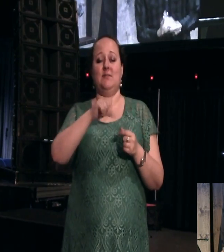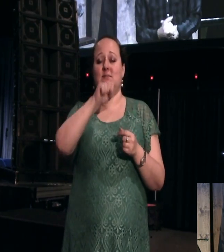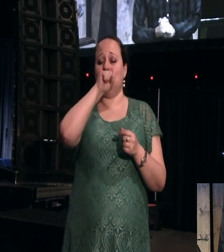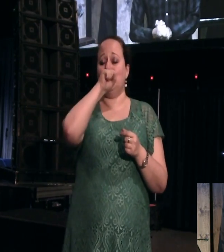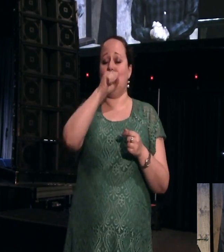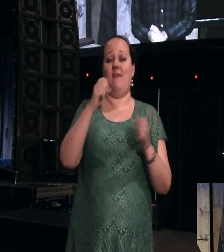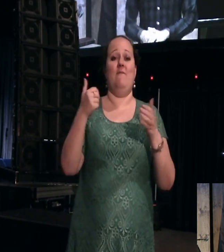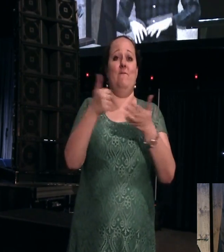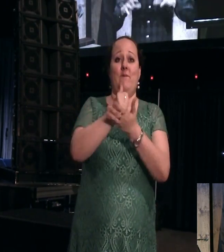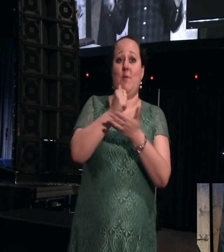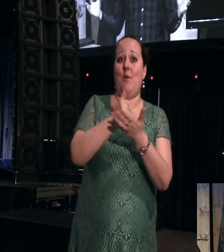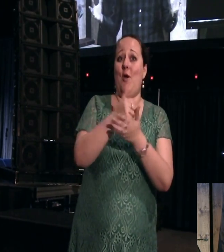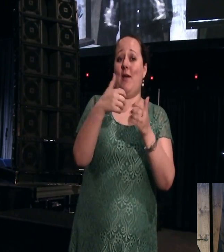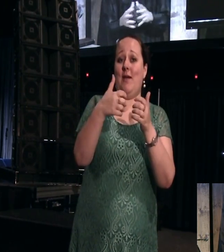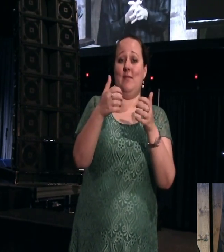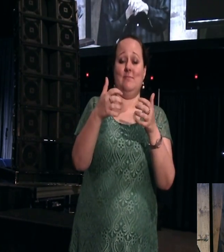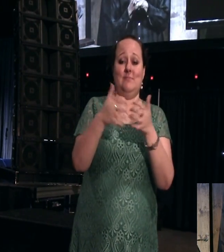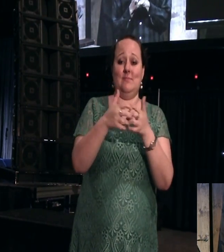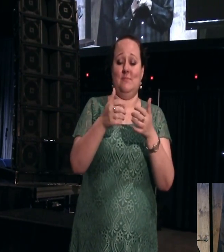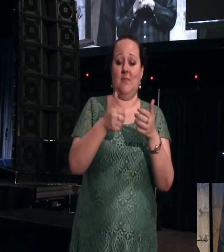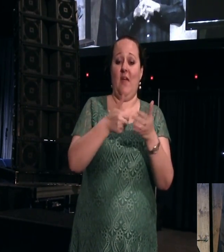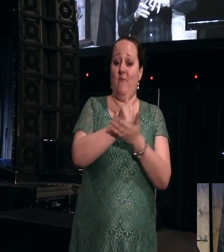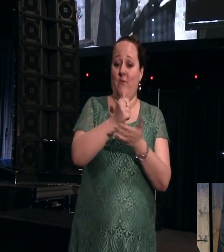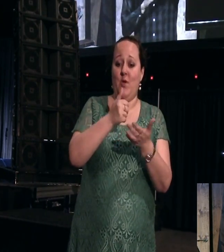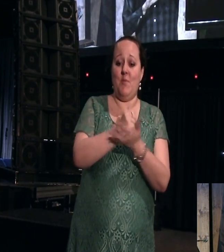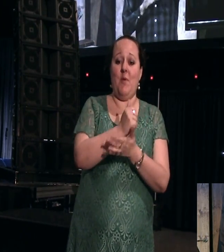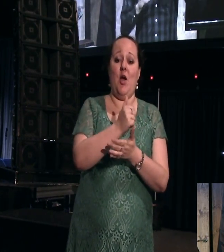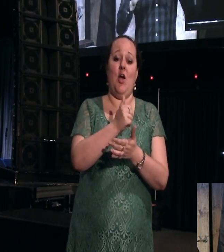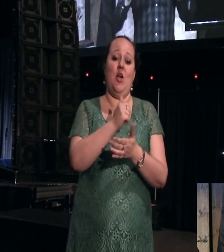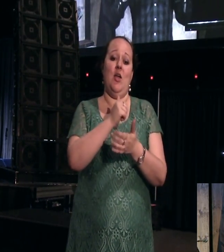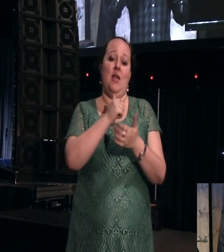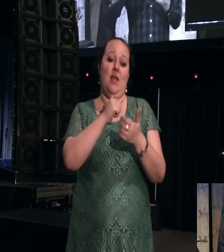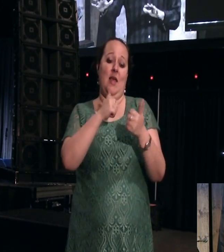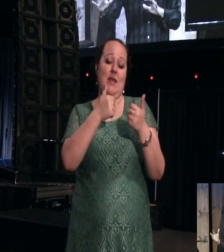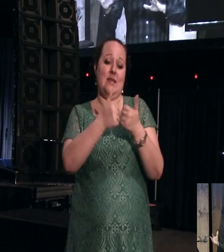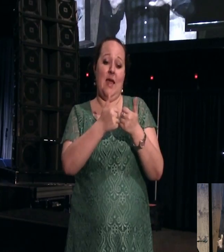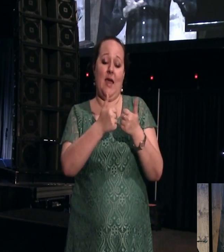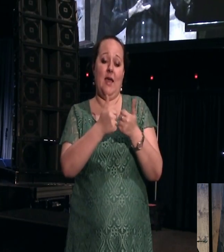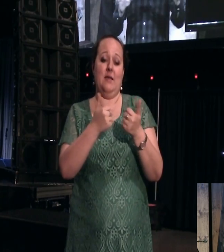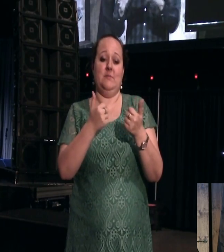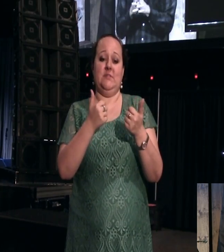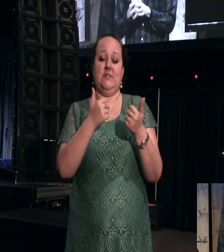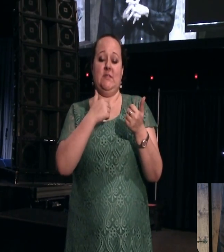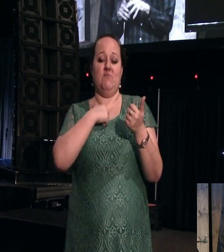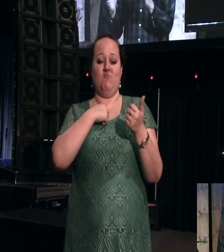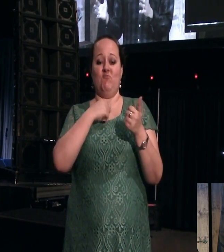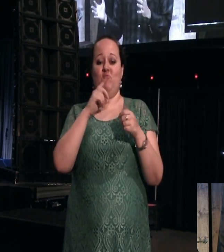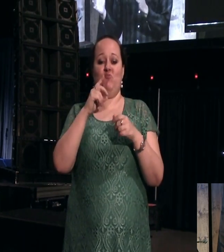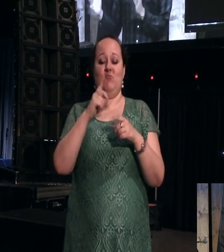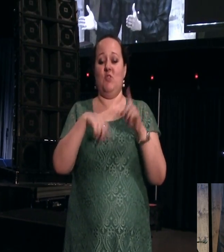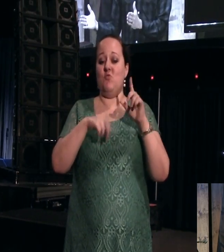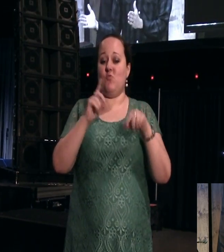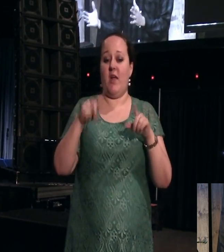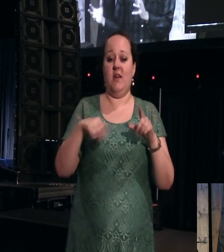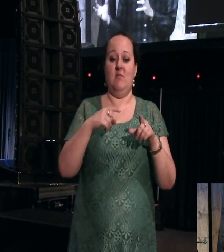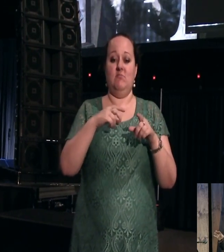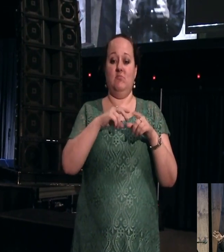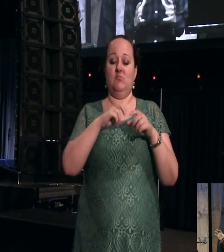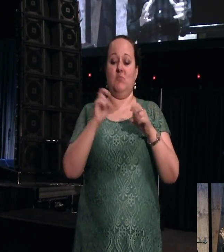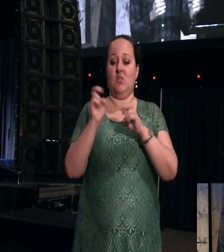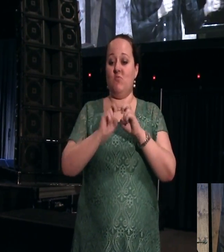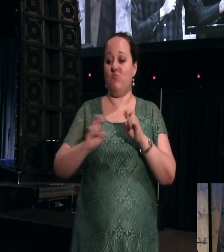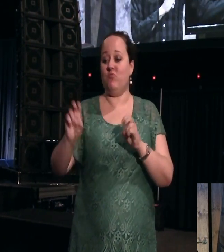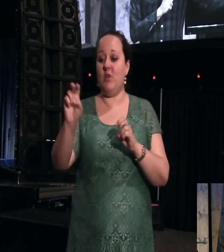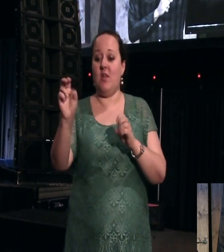part of my college career. I loved the football games. I have incredible memories of random